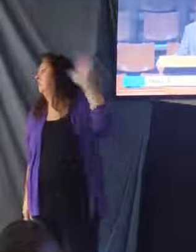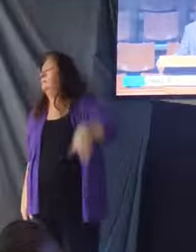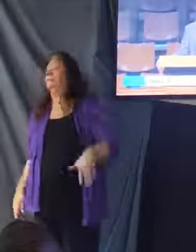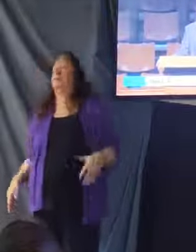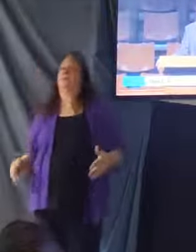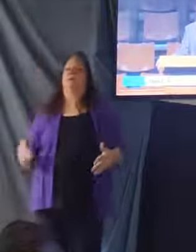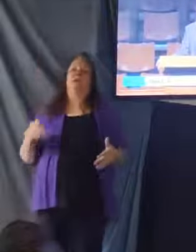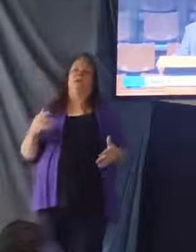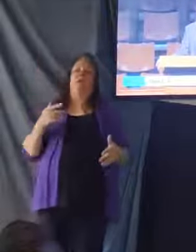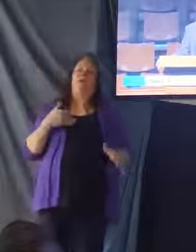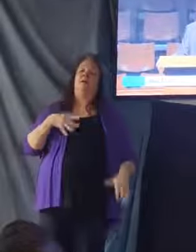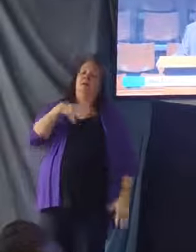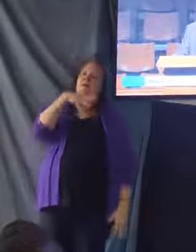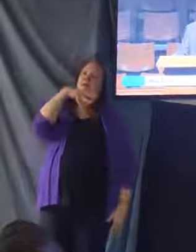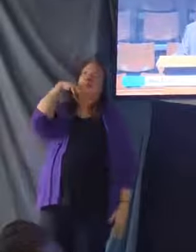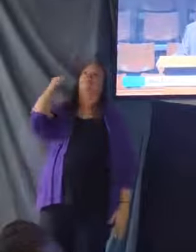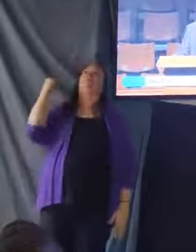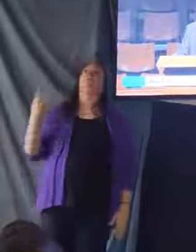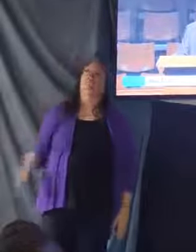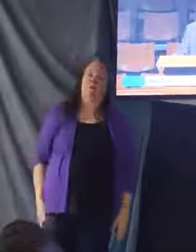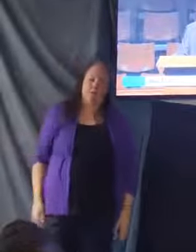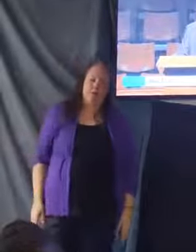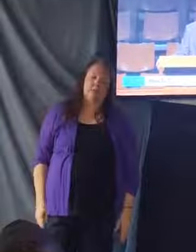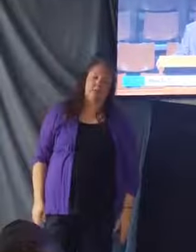say, oh, how tiresome it is.